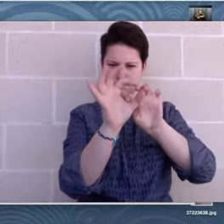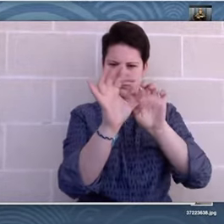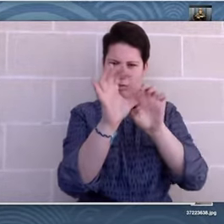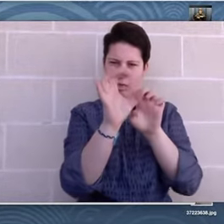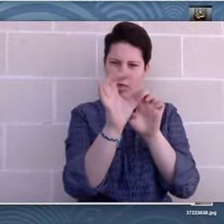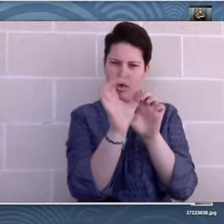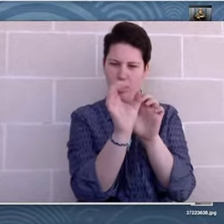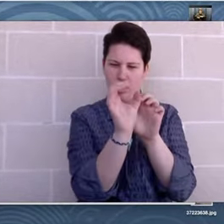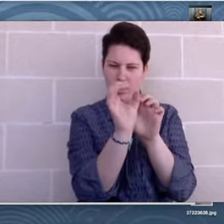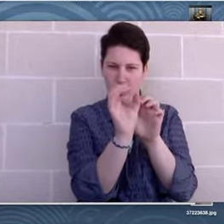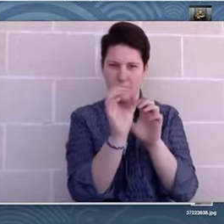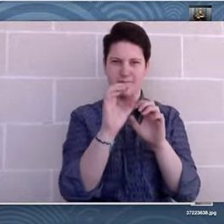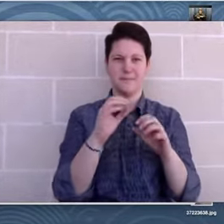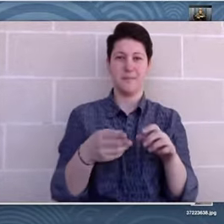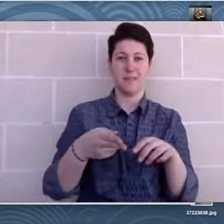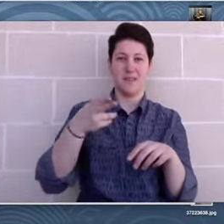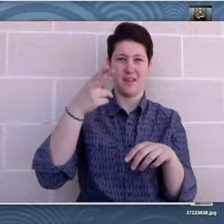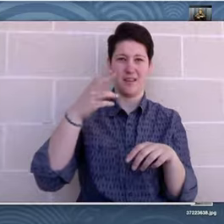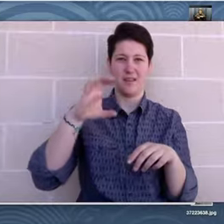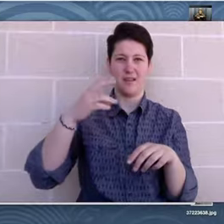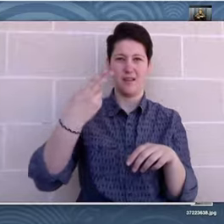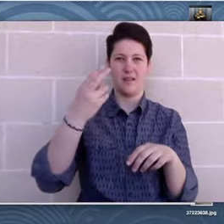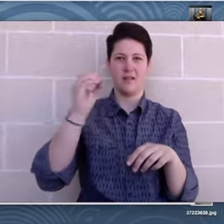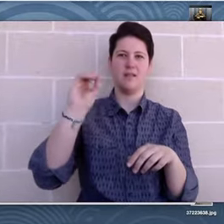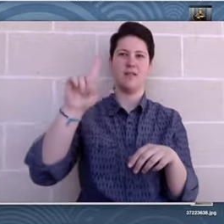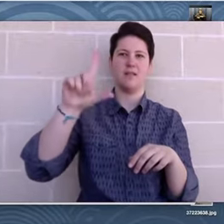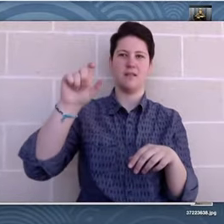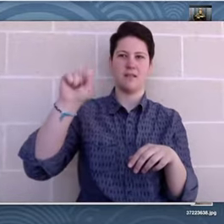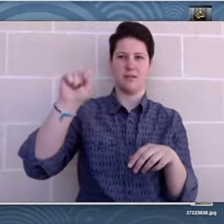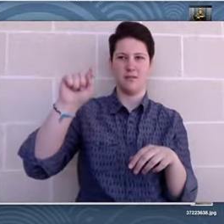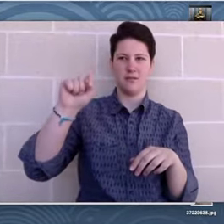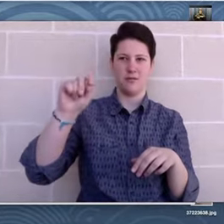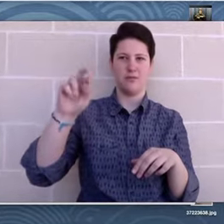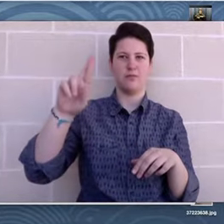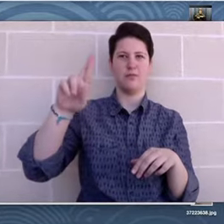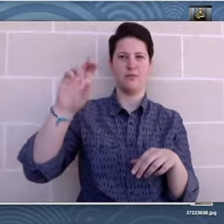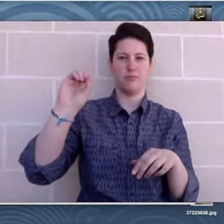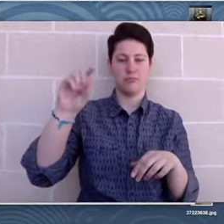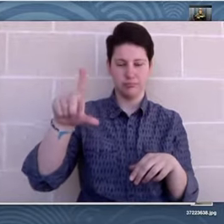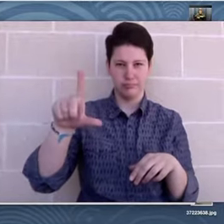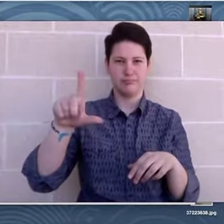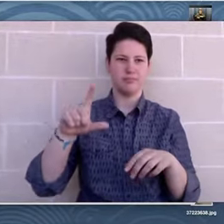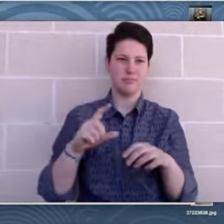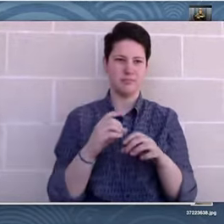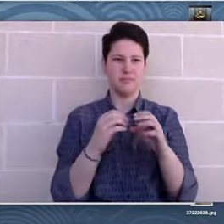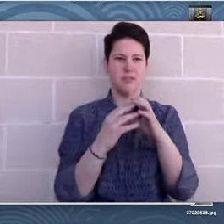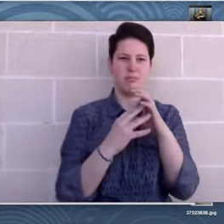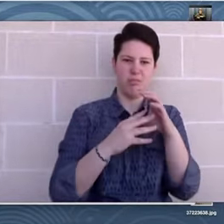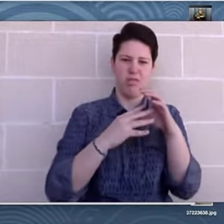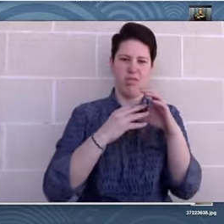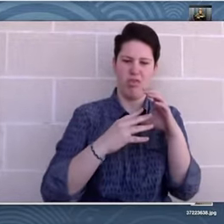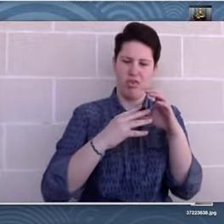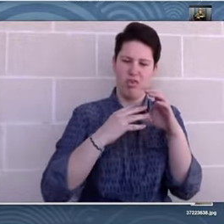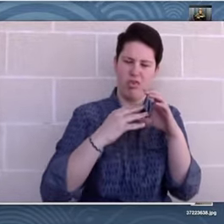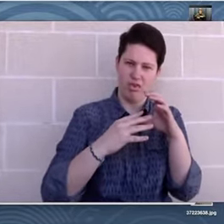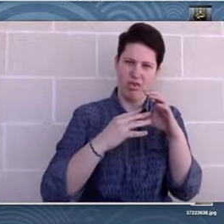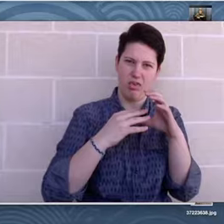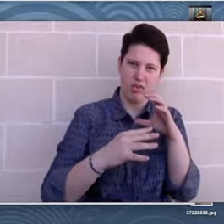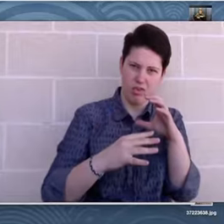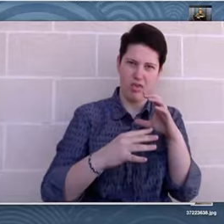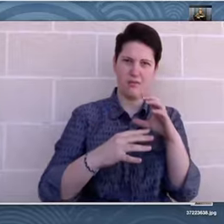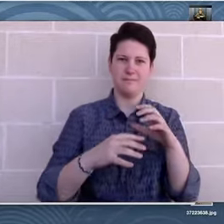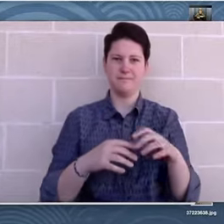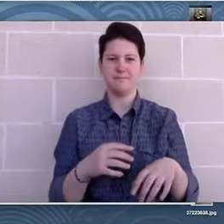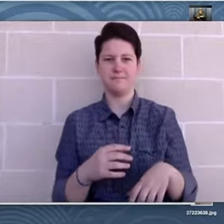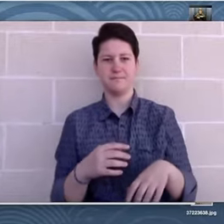kidneys, smoking, and alcohol consumption are also the reasons for hypertension. This condition, if not treated